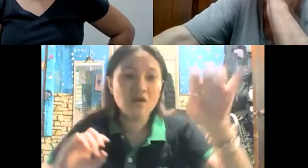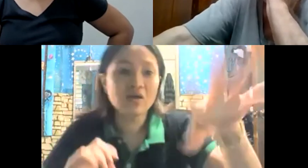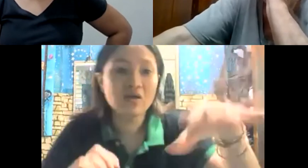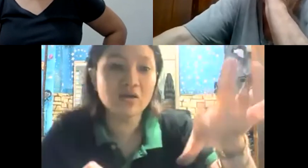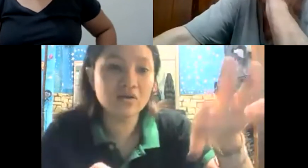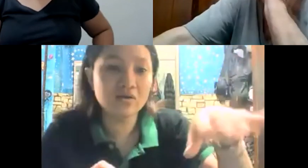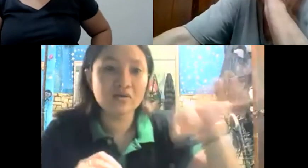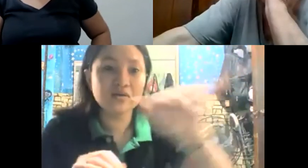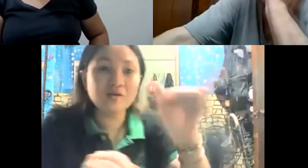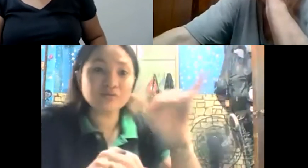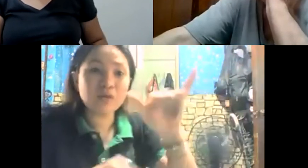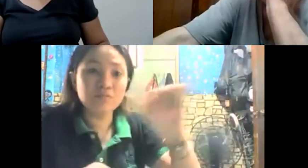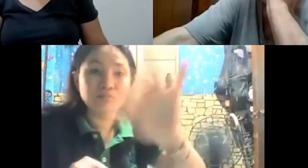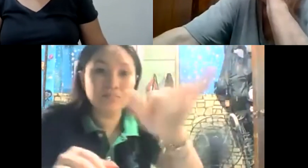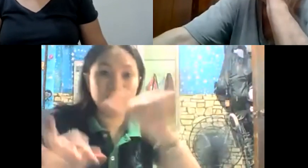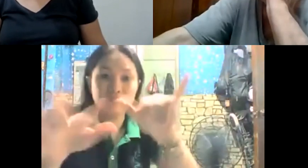up.